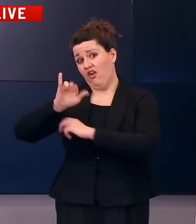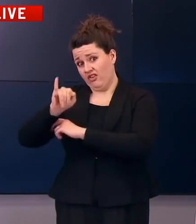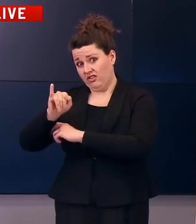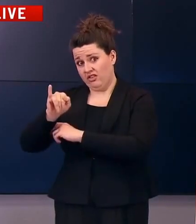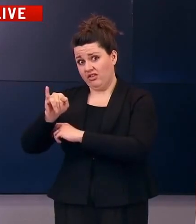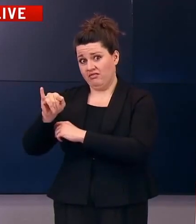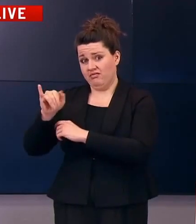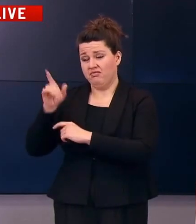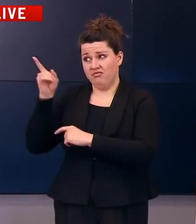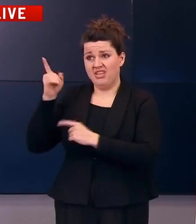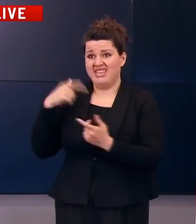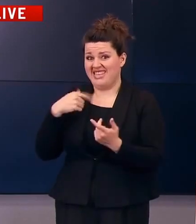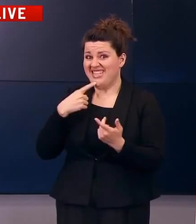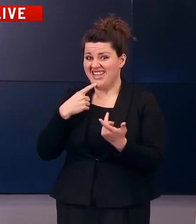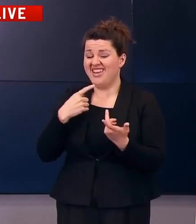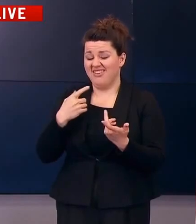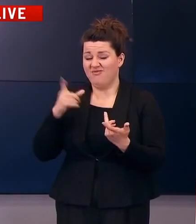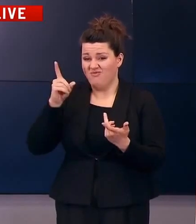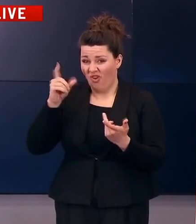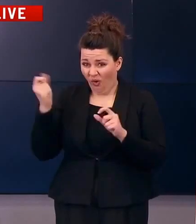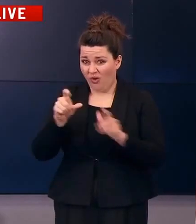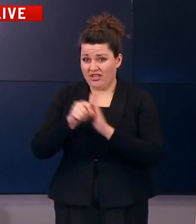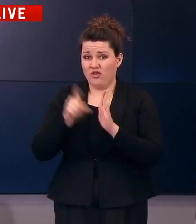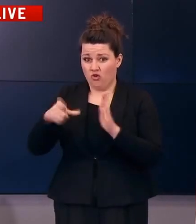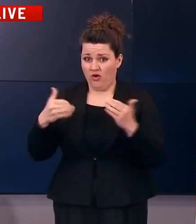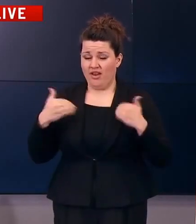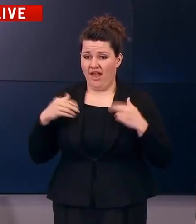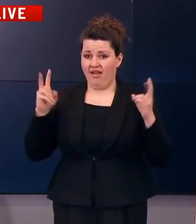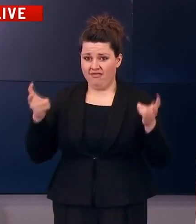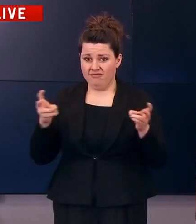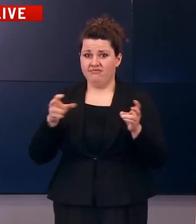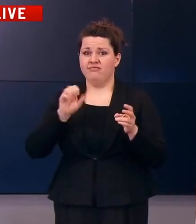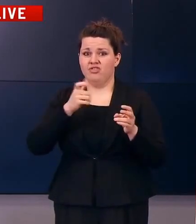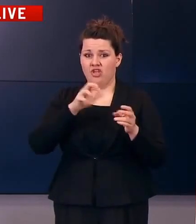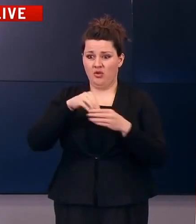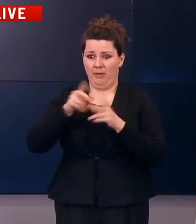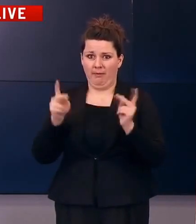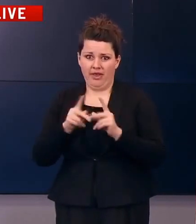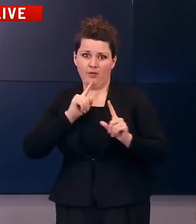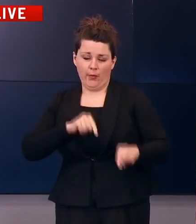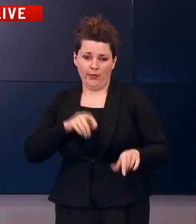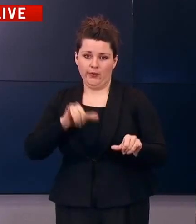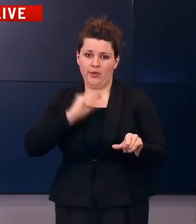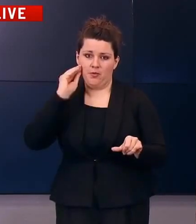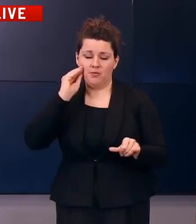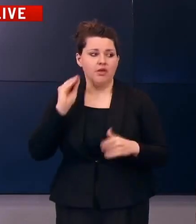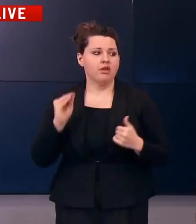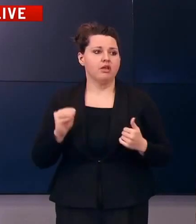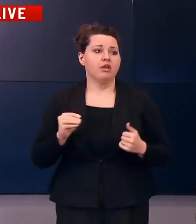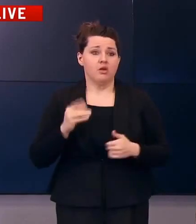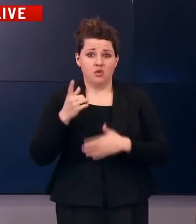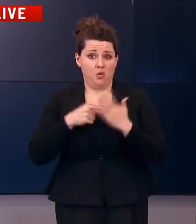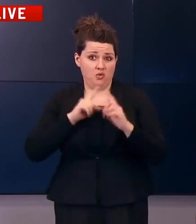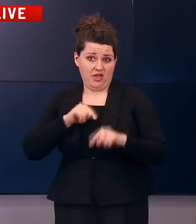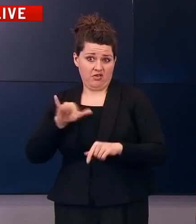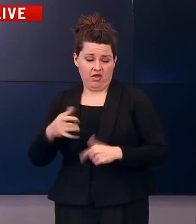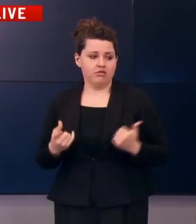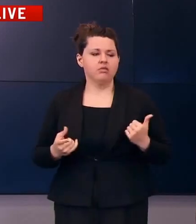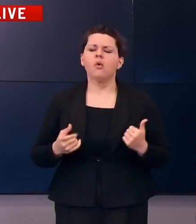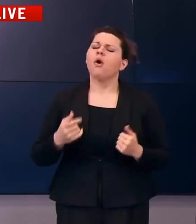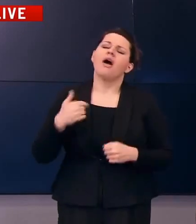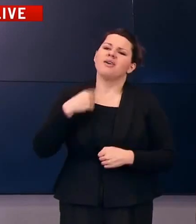have a shelter in place. So what is your response to him? Well, I would say that, you know, maybe he doesn't have all of the information